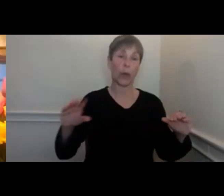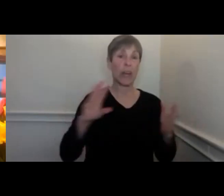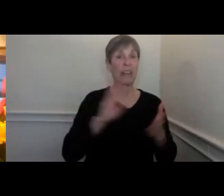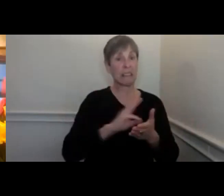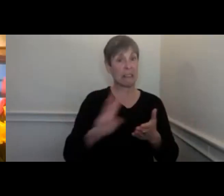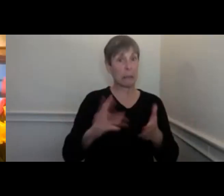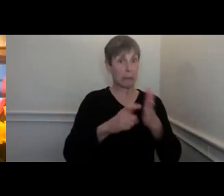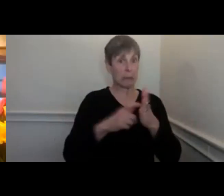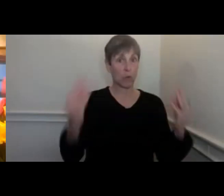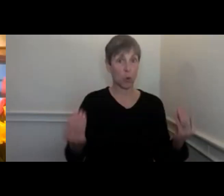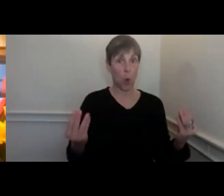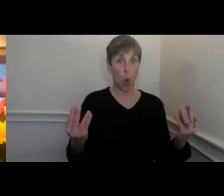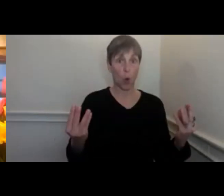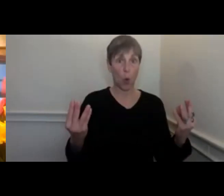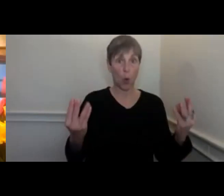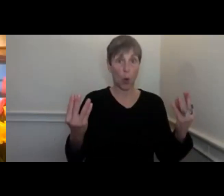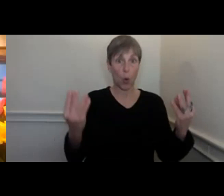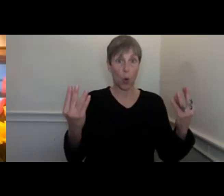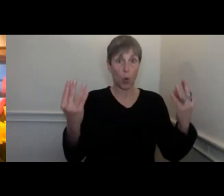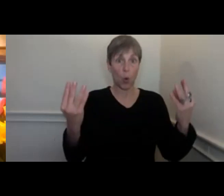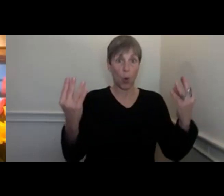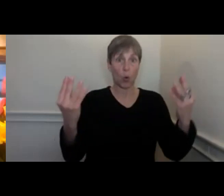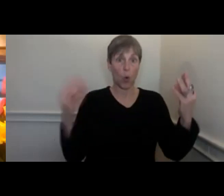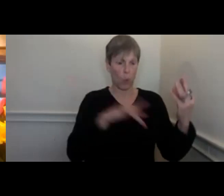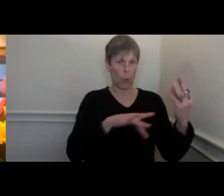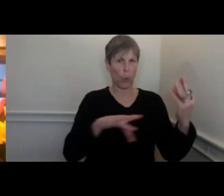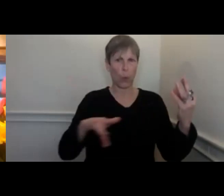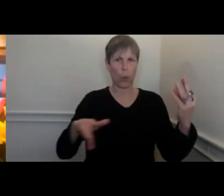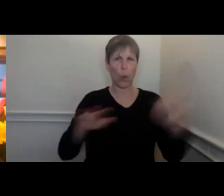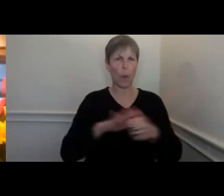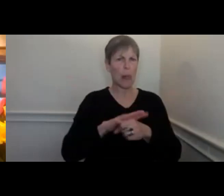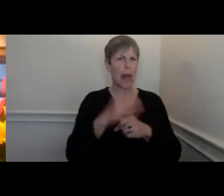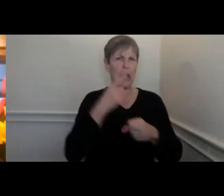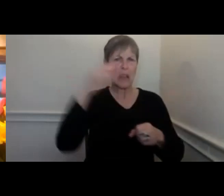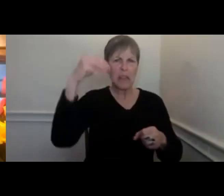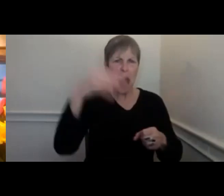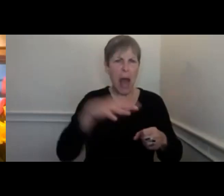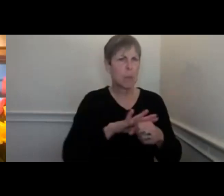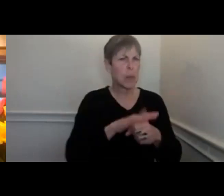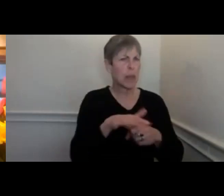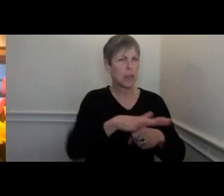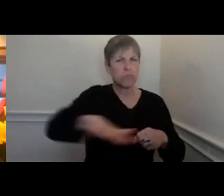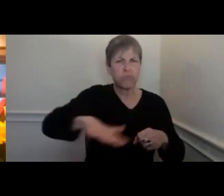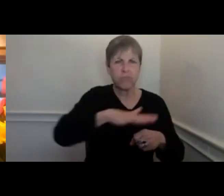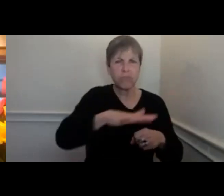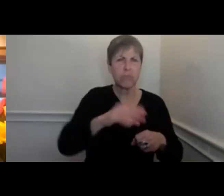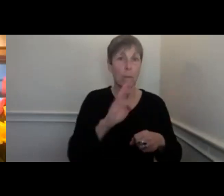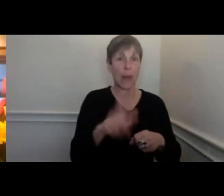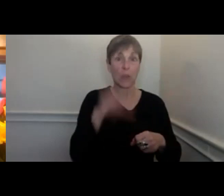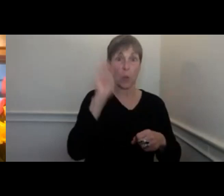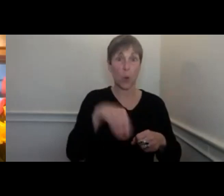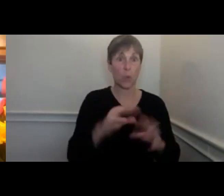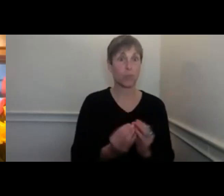and growing and growing, there's plenty of space, plenty of light for that basil to be growing